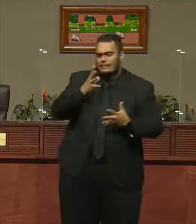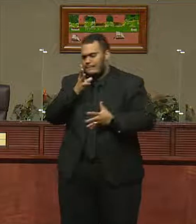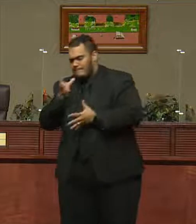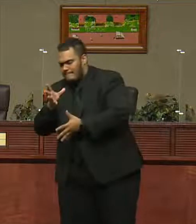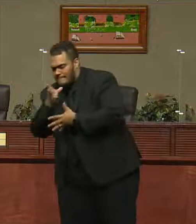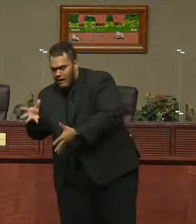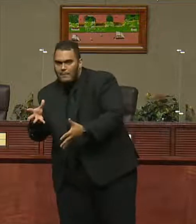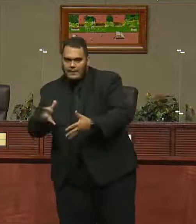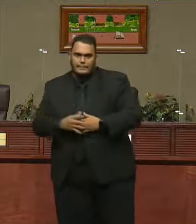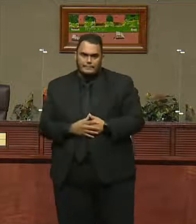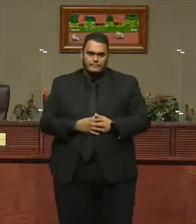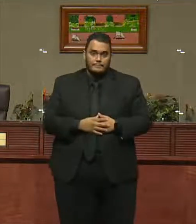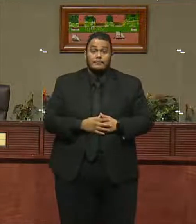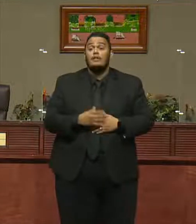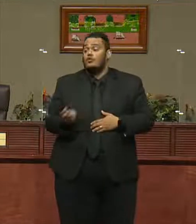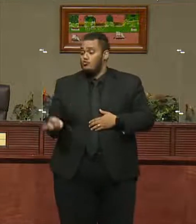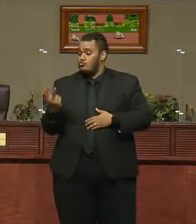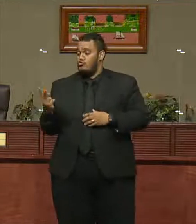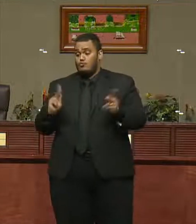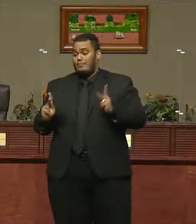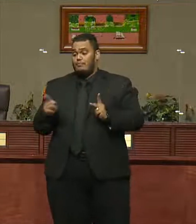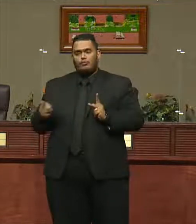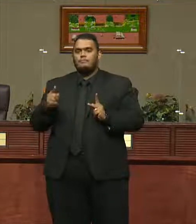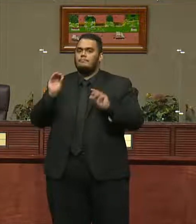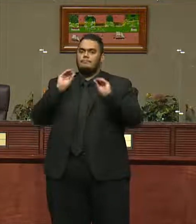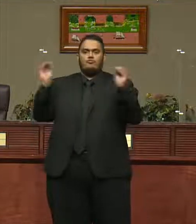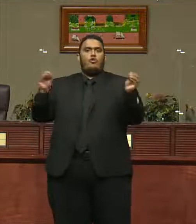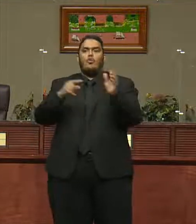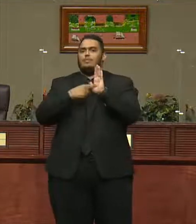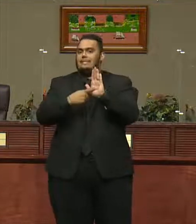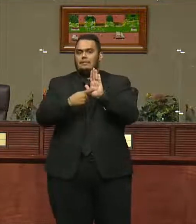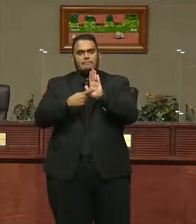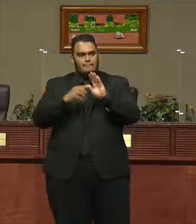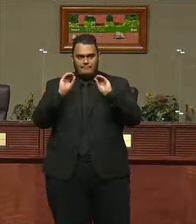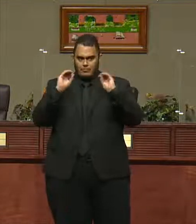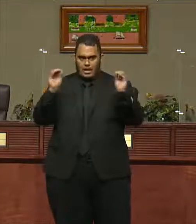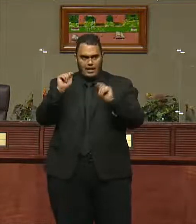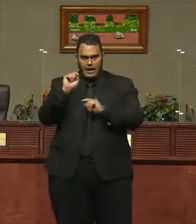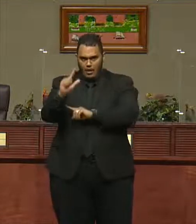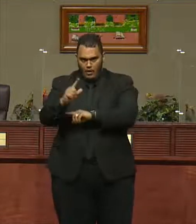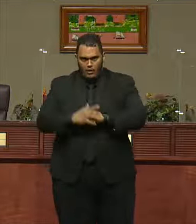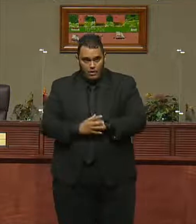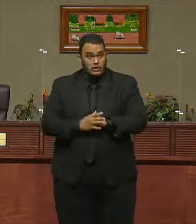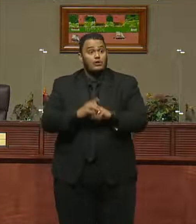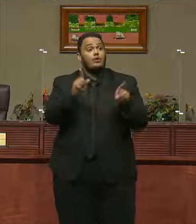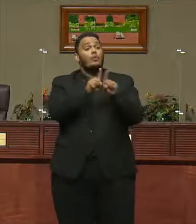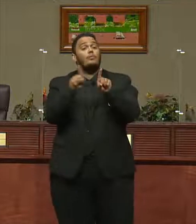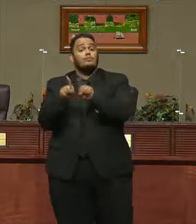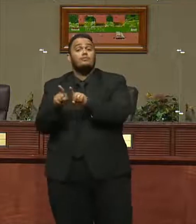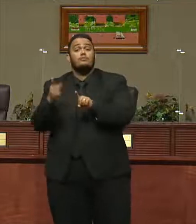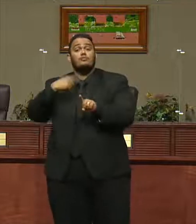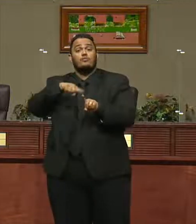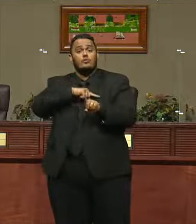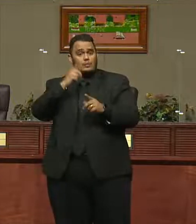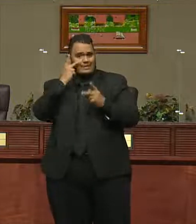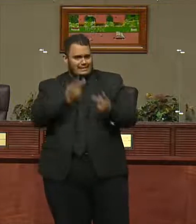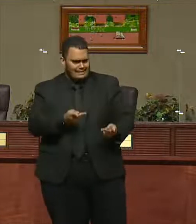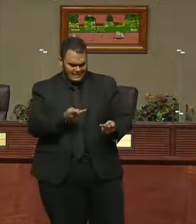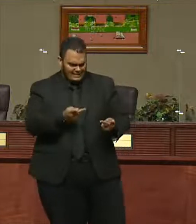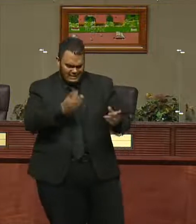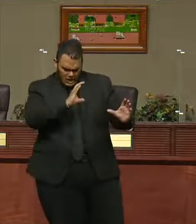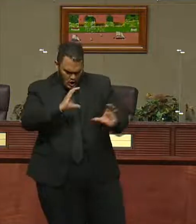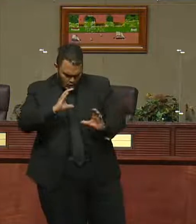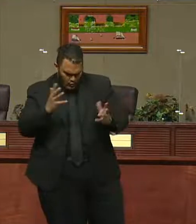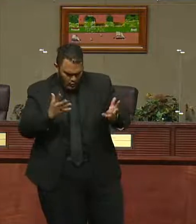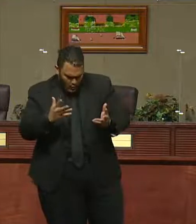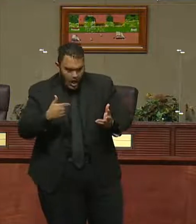all. So as we discussed last time about the variant cases, there might be some What we're looking for is mutations which